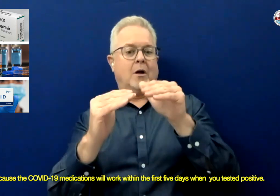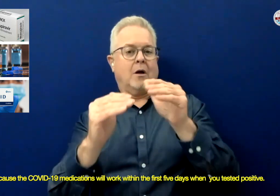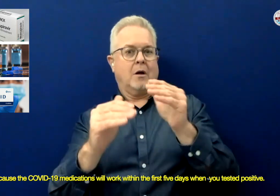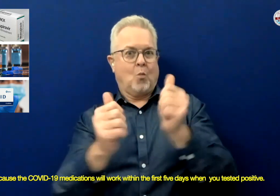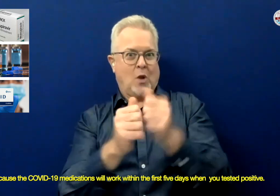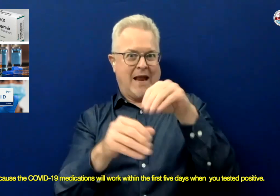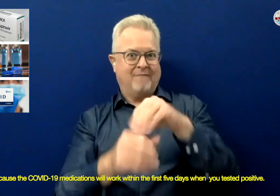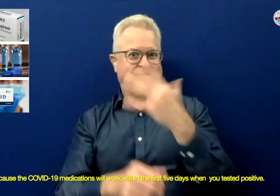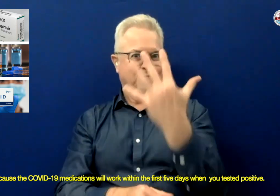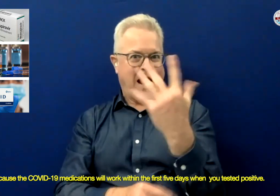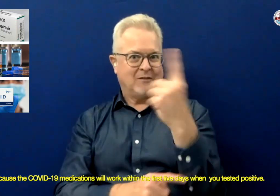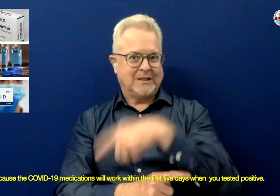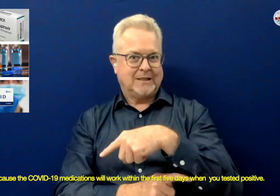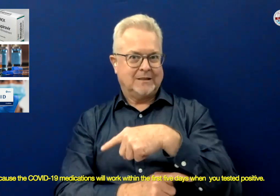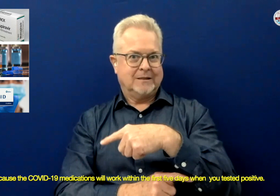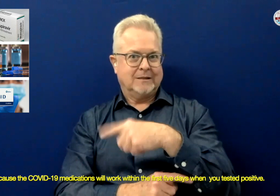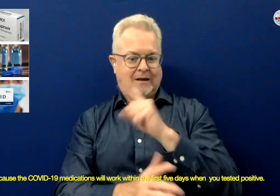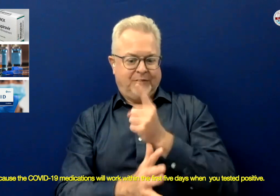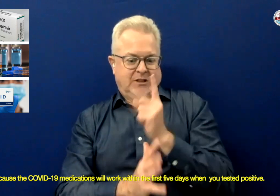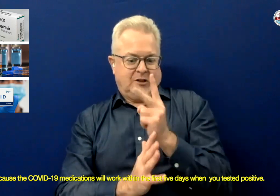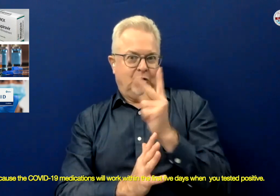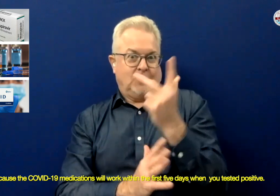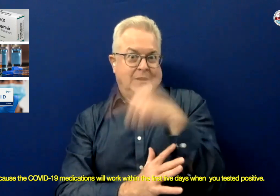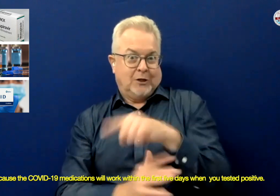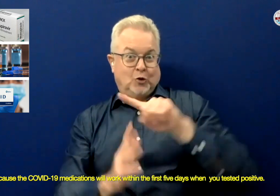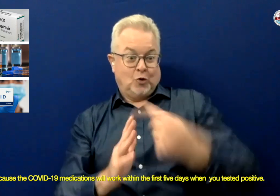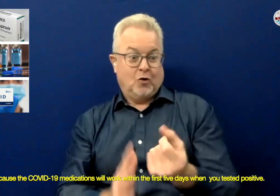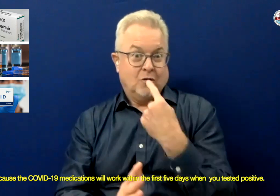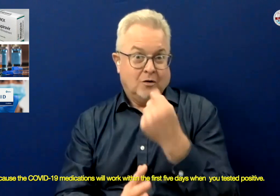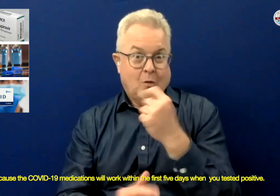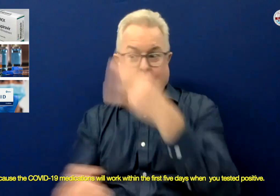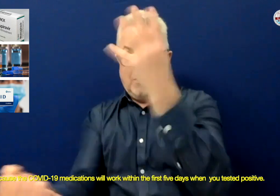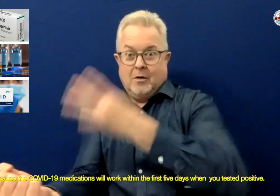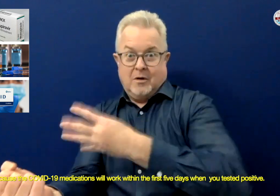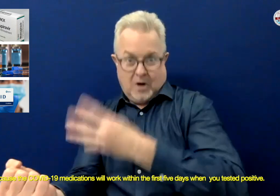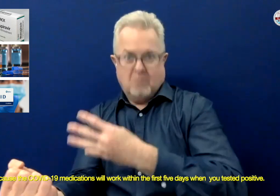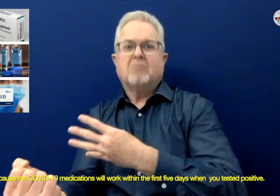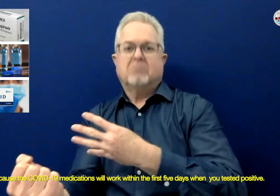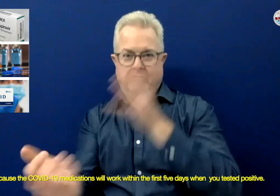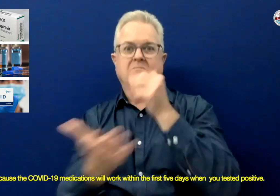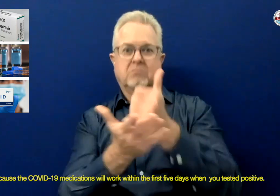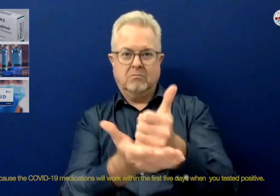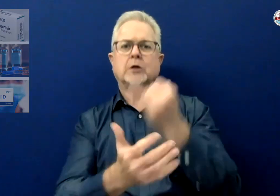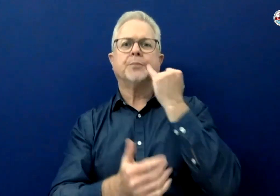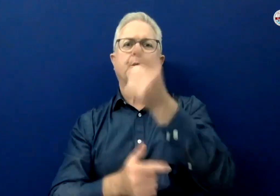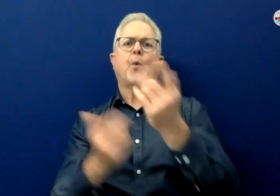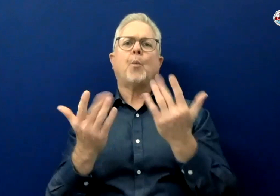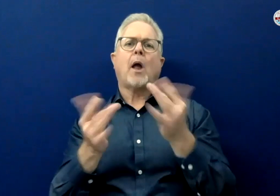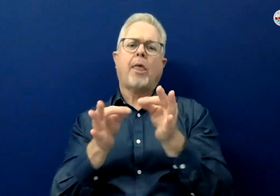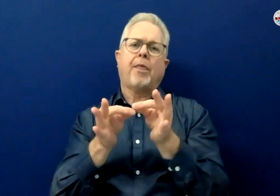medication only is effective if it's taken within the first couple of days to 5 days of the onset